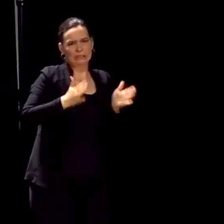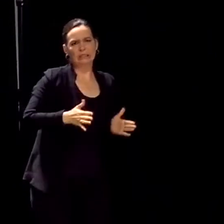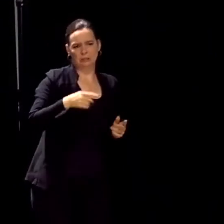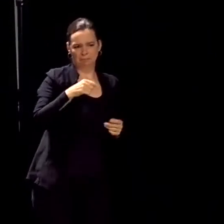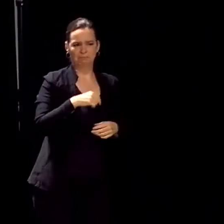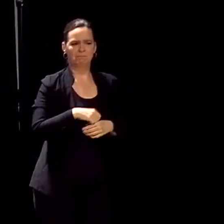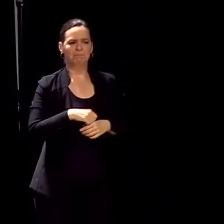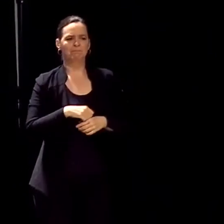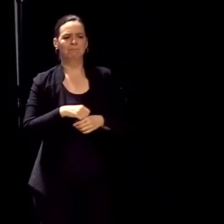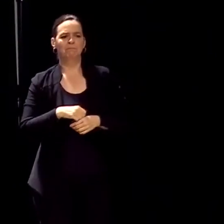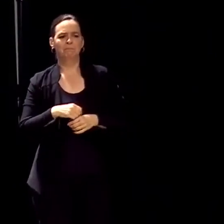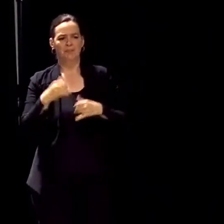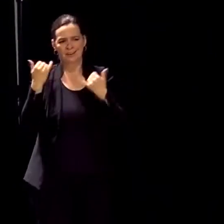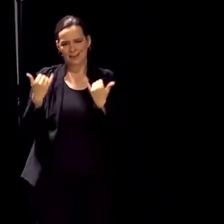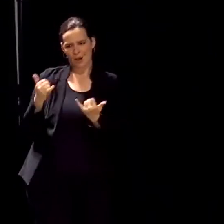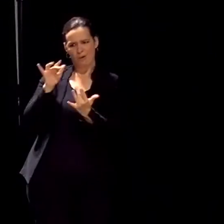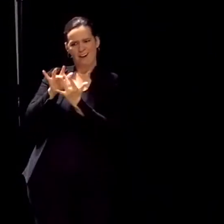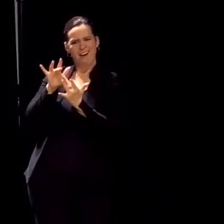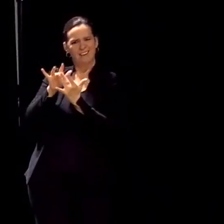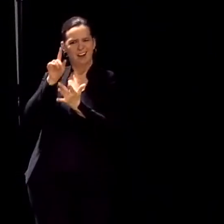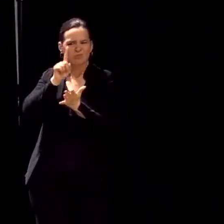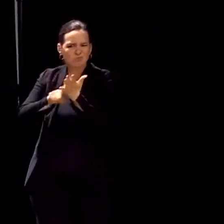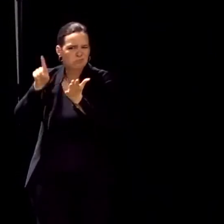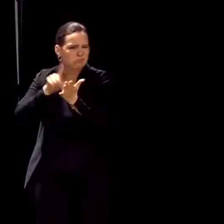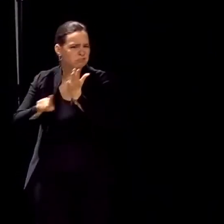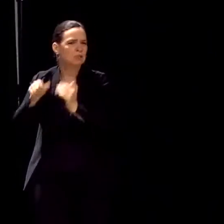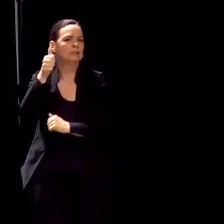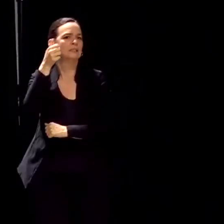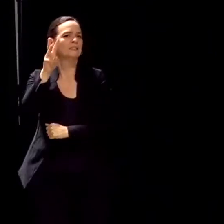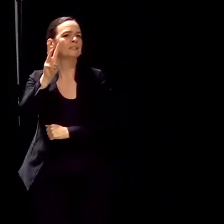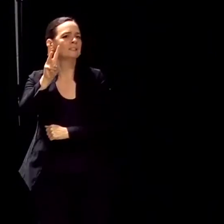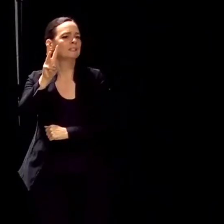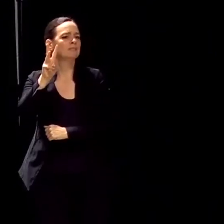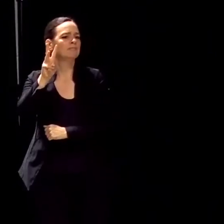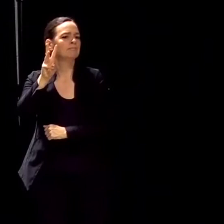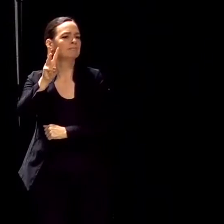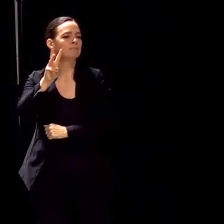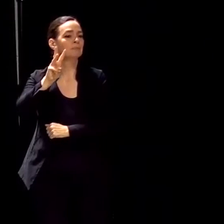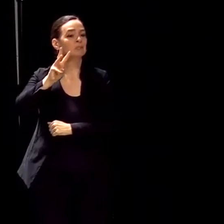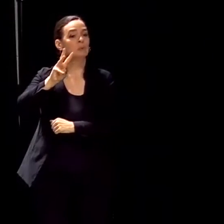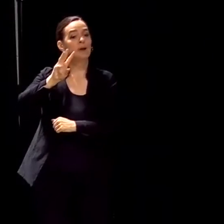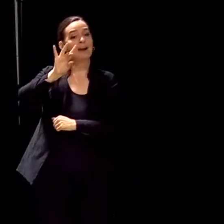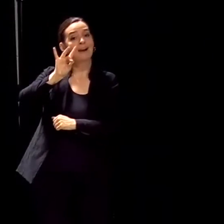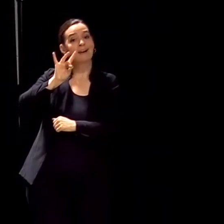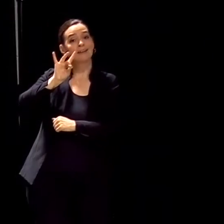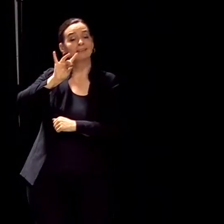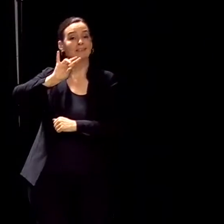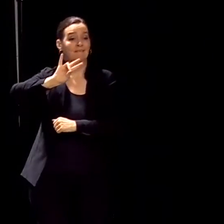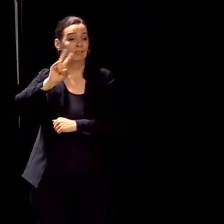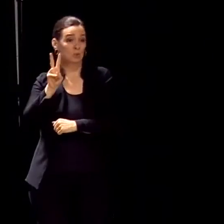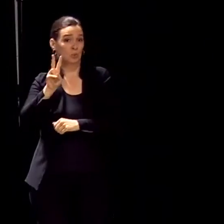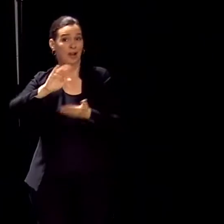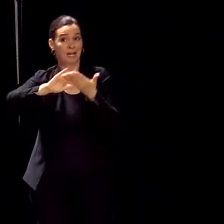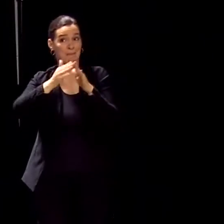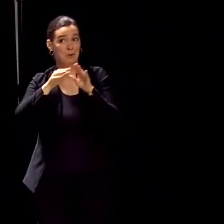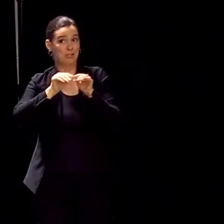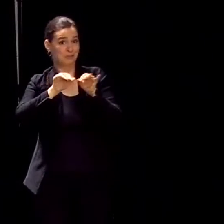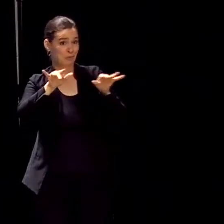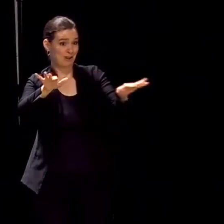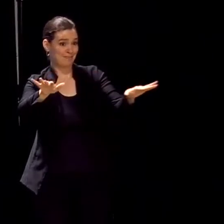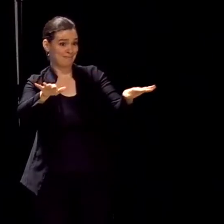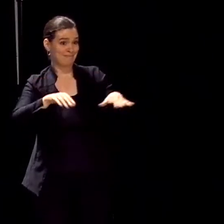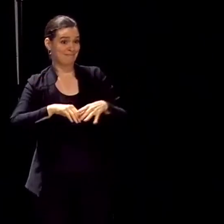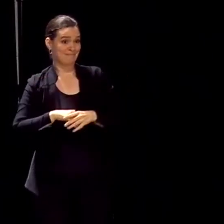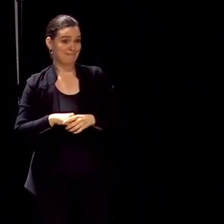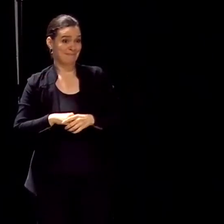related to this number, and we have 72 community spread, of which 42 are of a known source and 30 are an